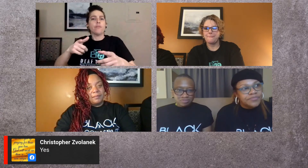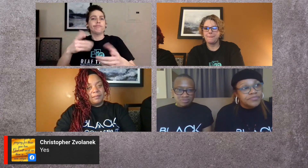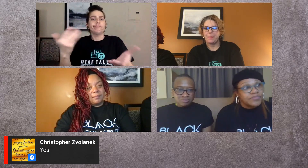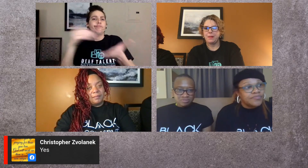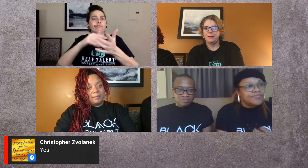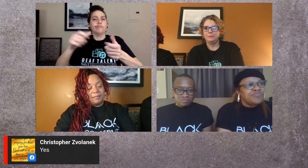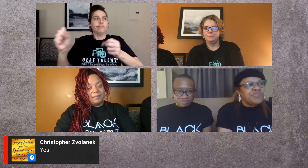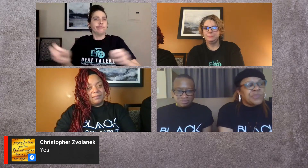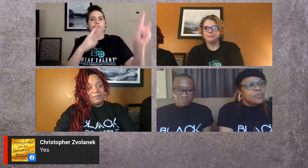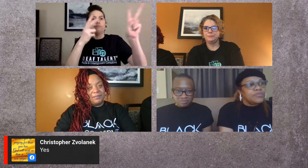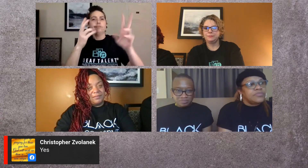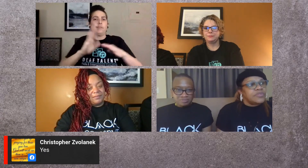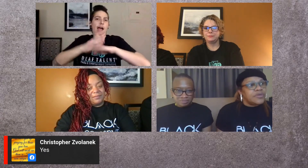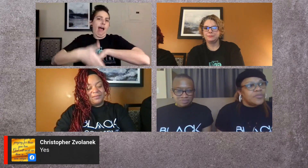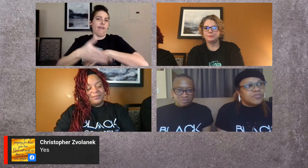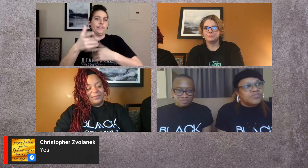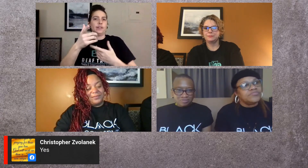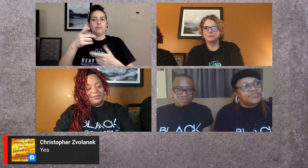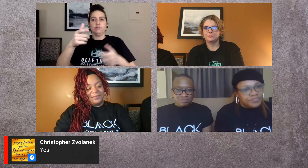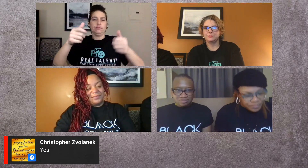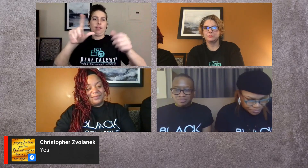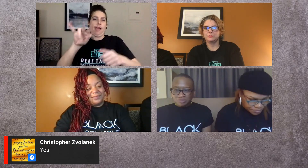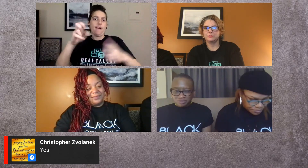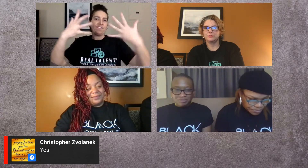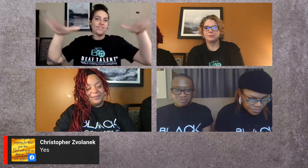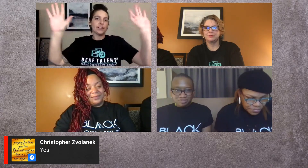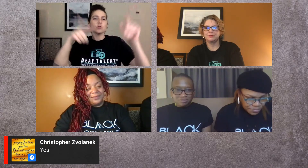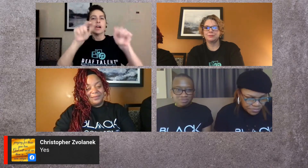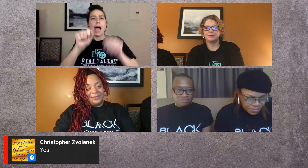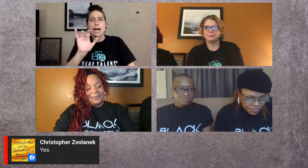April, if you missed anything,